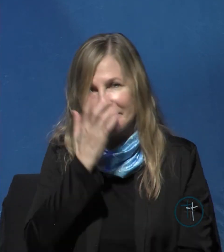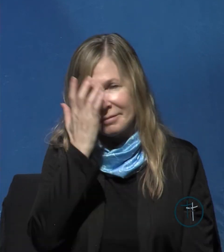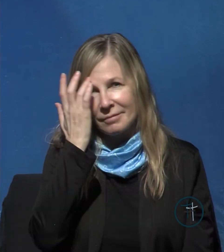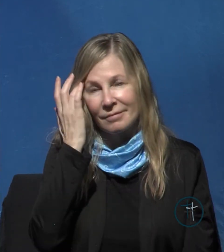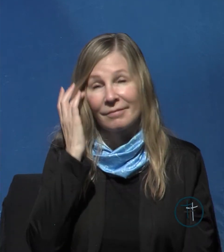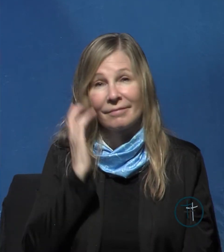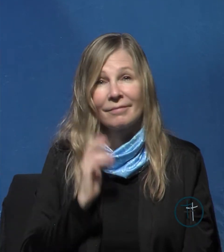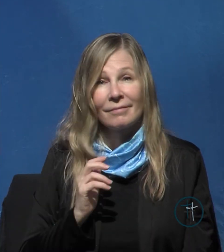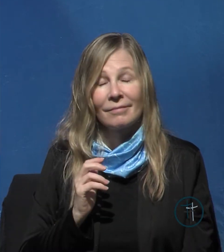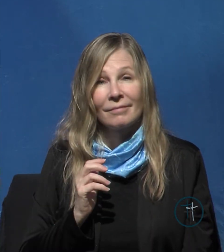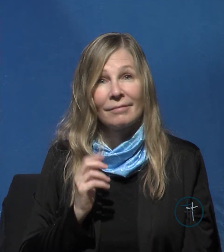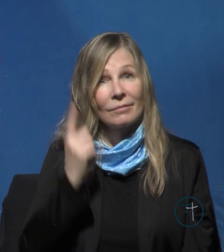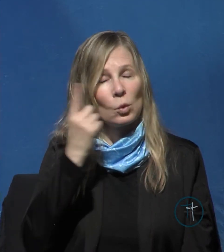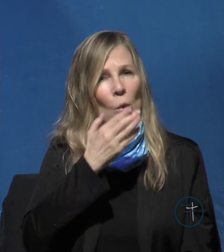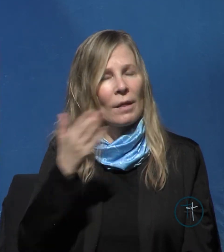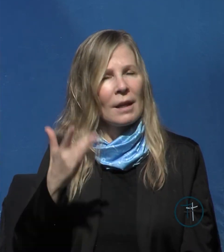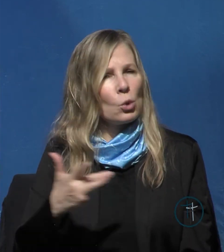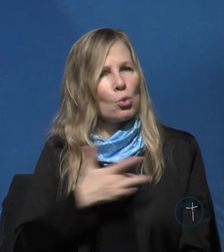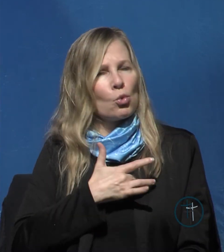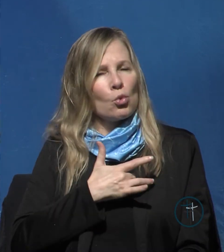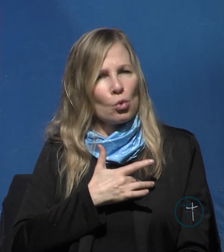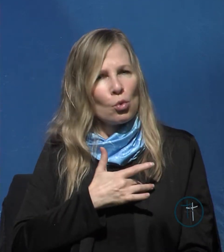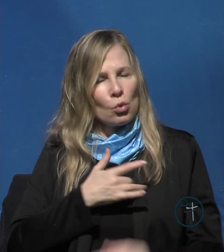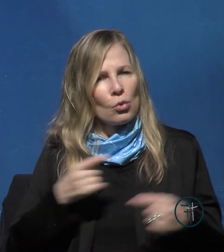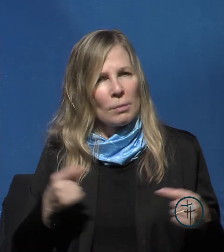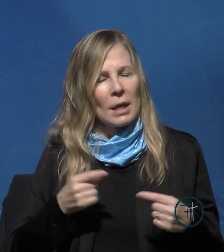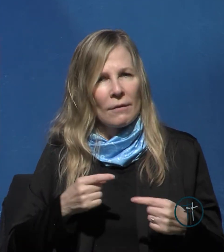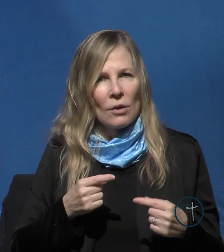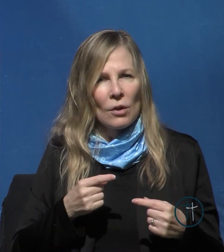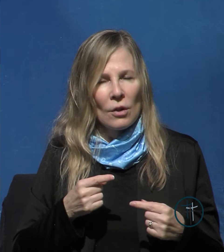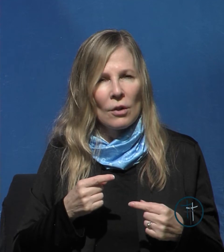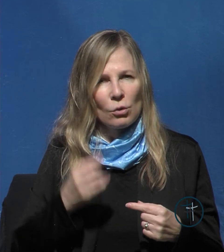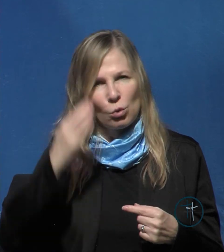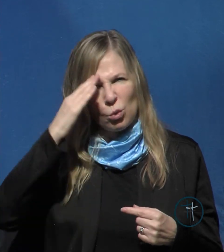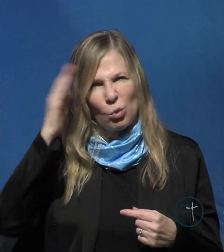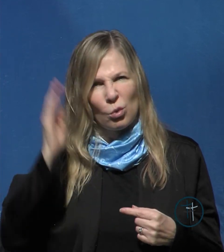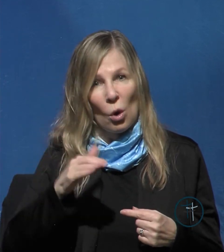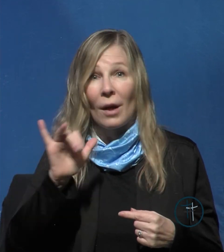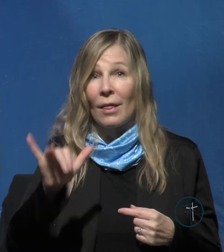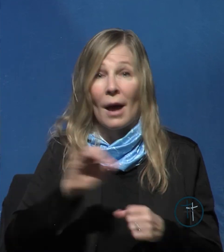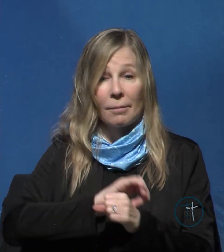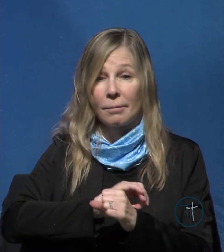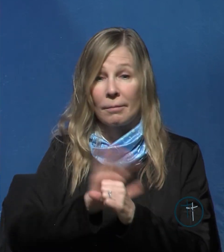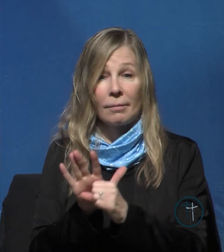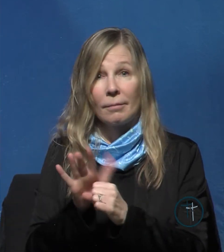It's one of the things that's pained me, and I'm sure it's pained many of you, about this pandemic.